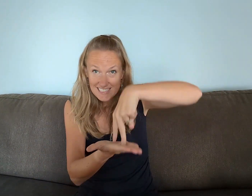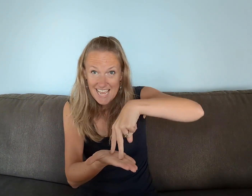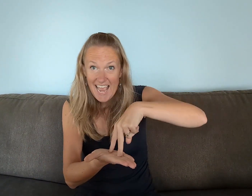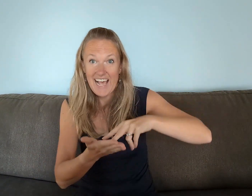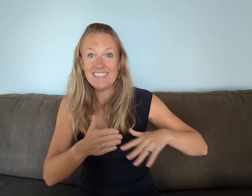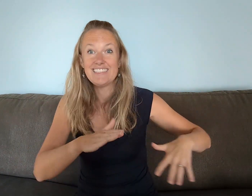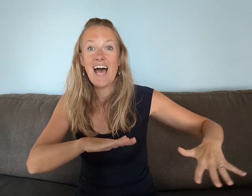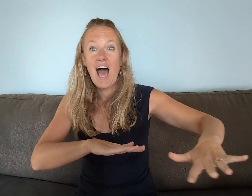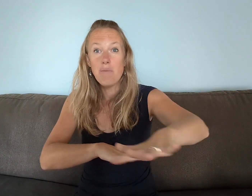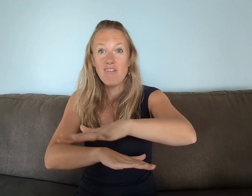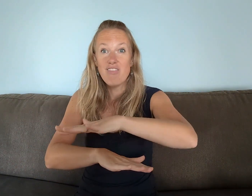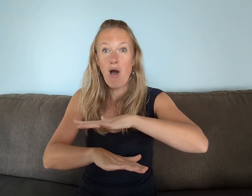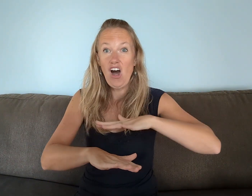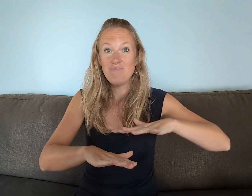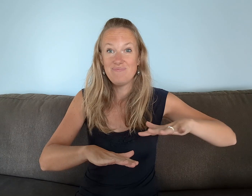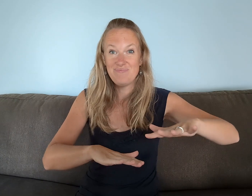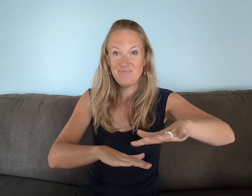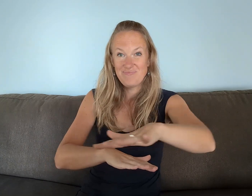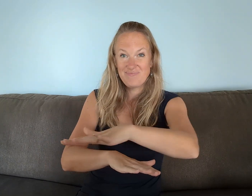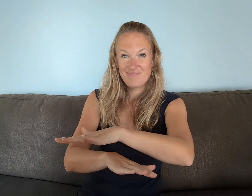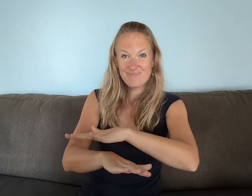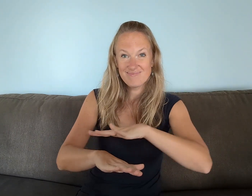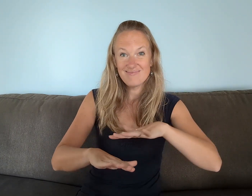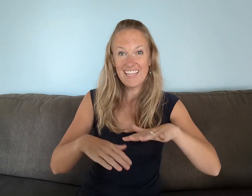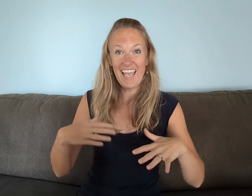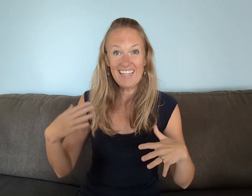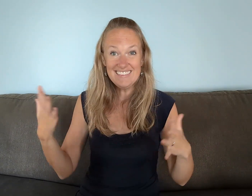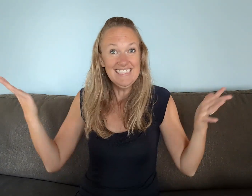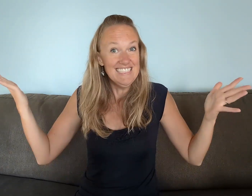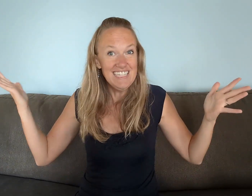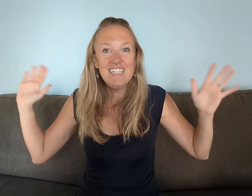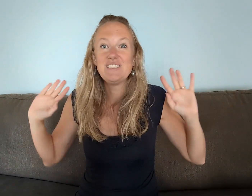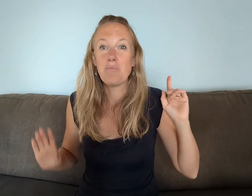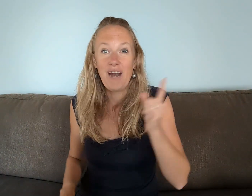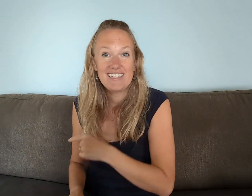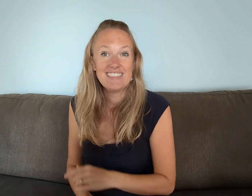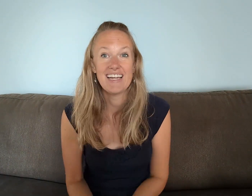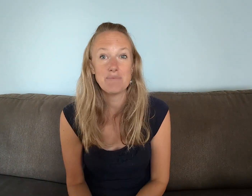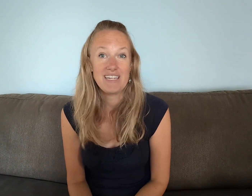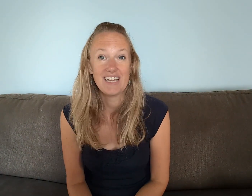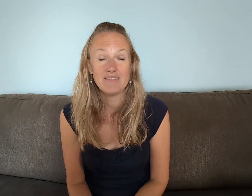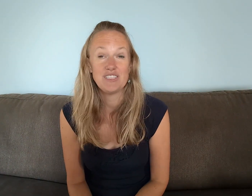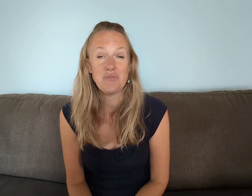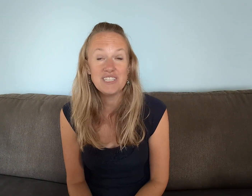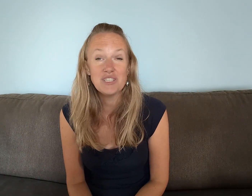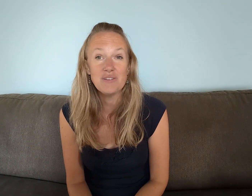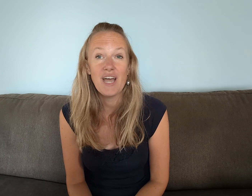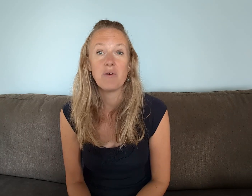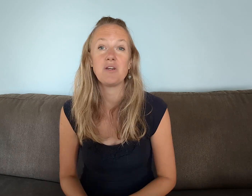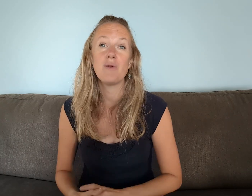stands above them all. Okay? So So practice that as many times as you need to, and when you're